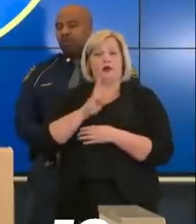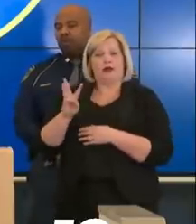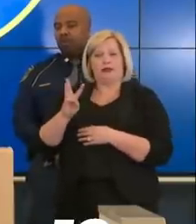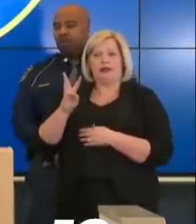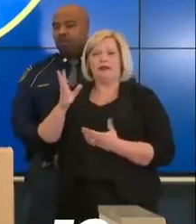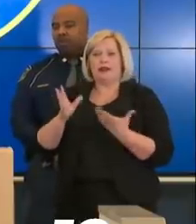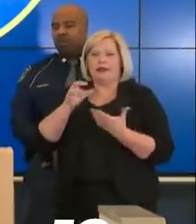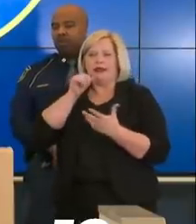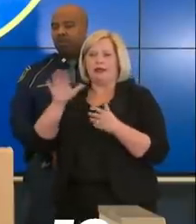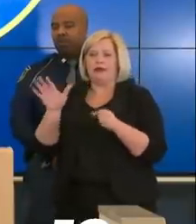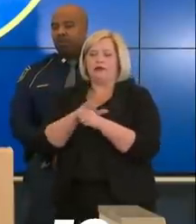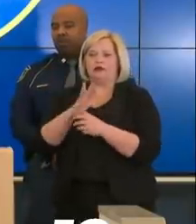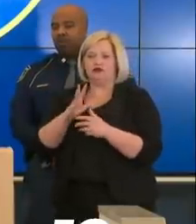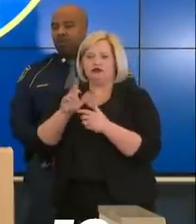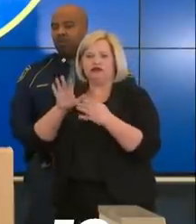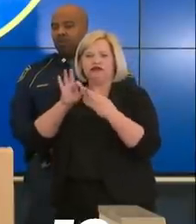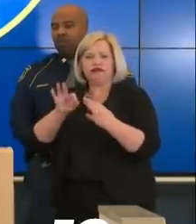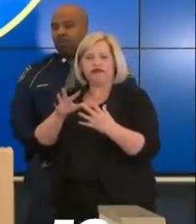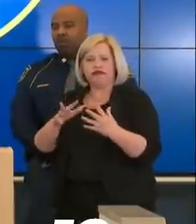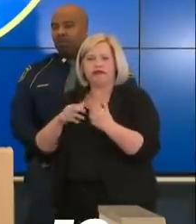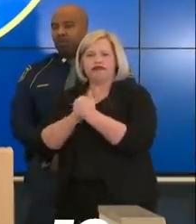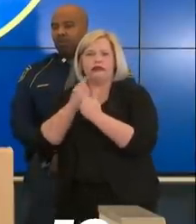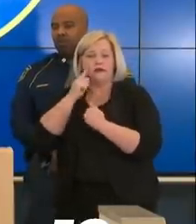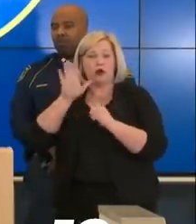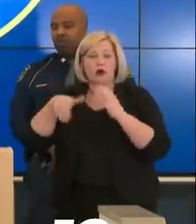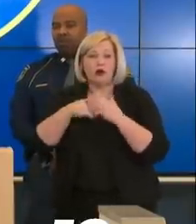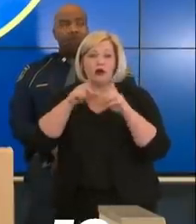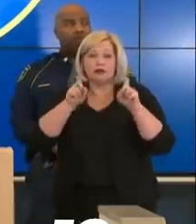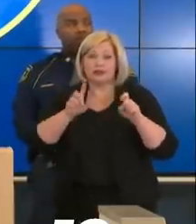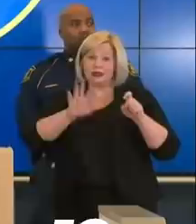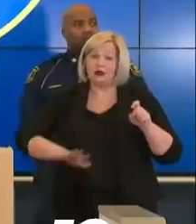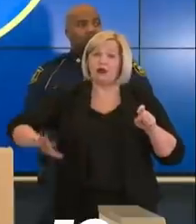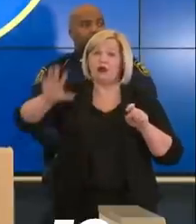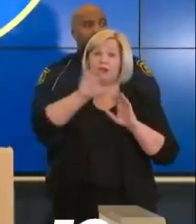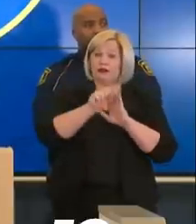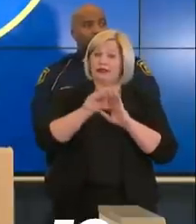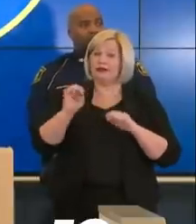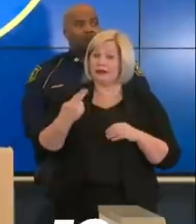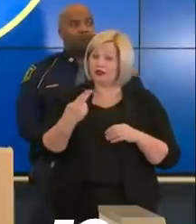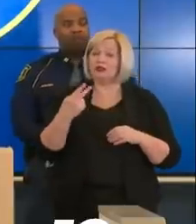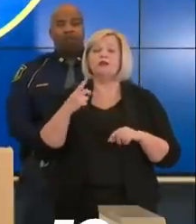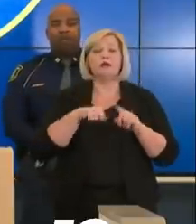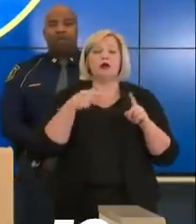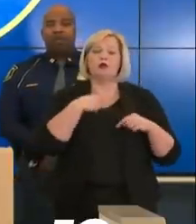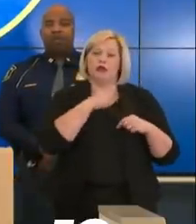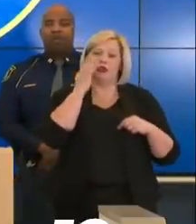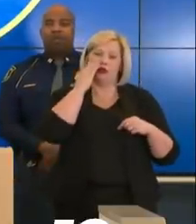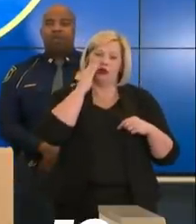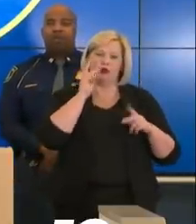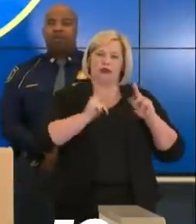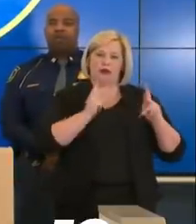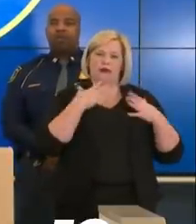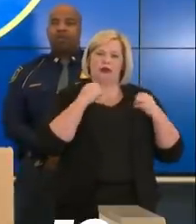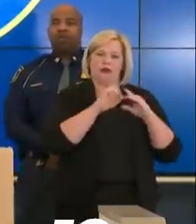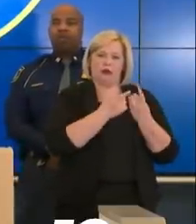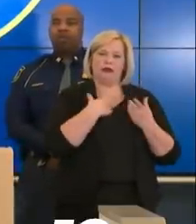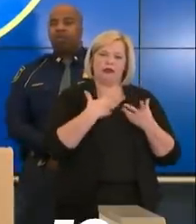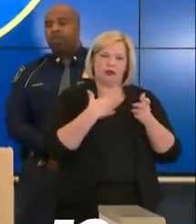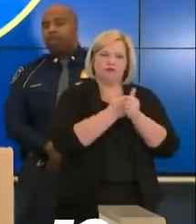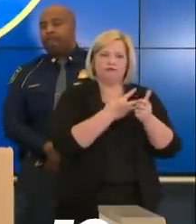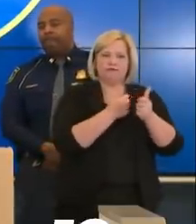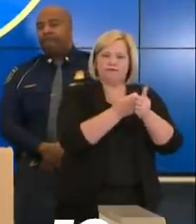be up to date as far as all testing across the state, but we know that the public health departments are keeping up with the